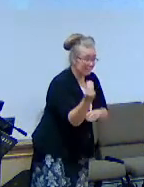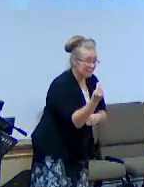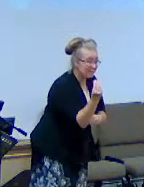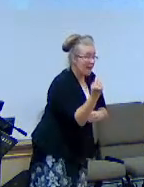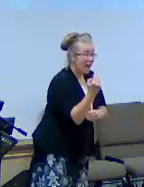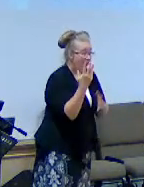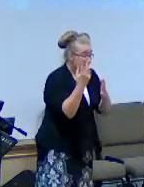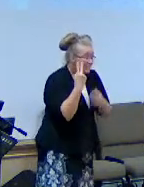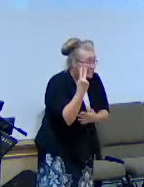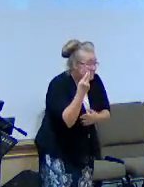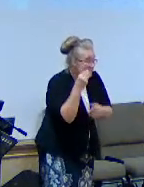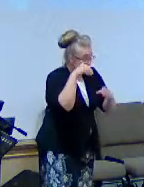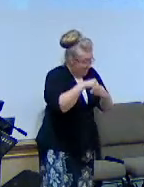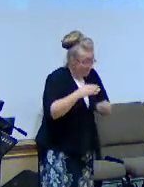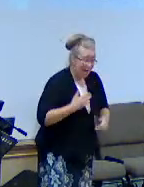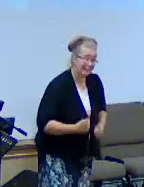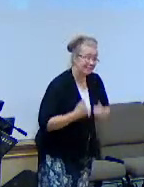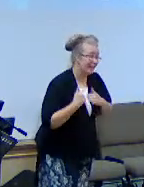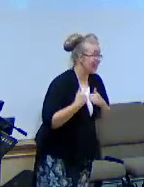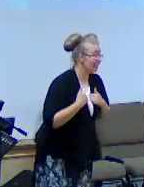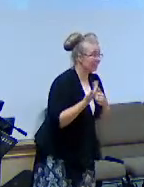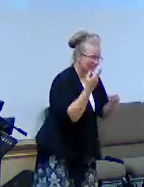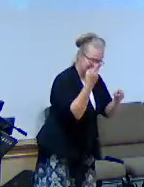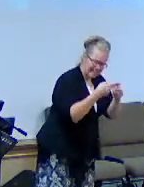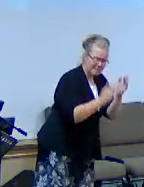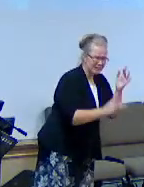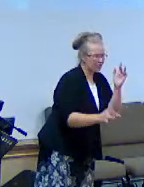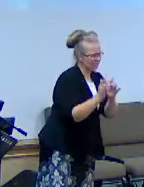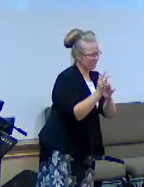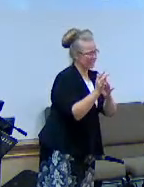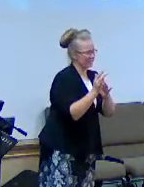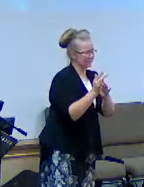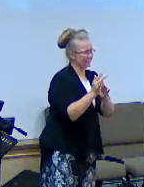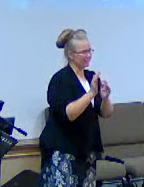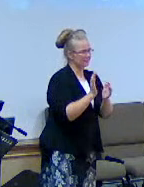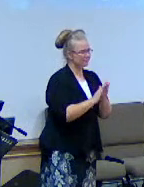take place in my life. Come on, in the name of Jesus.